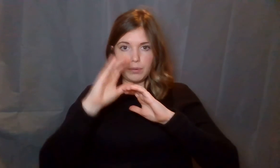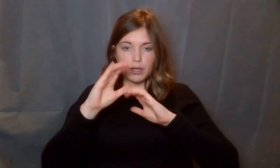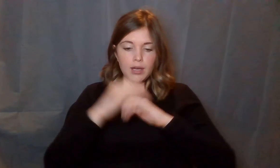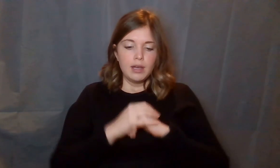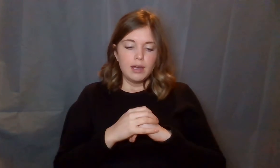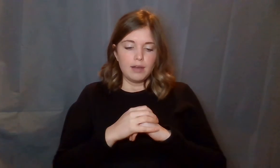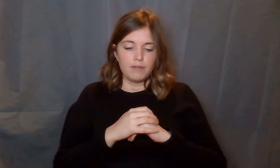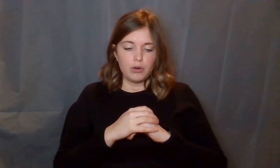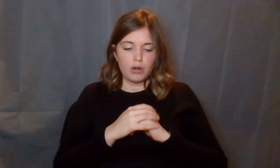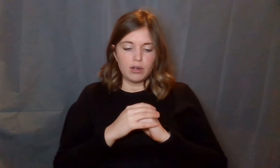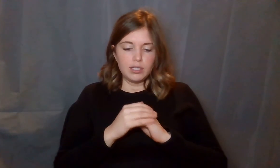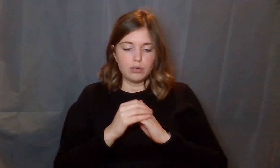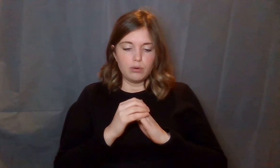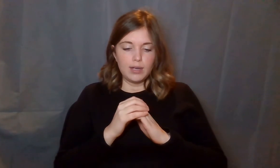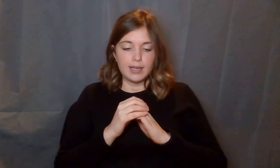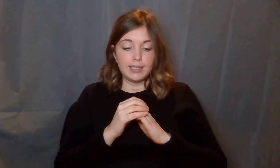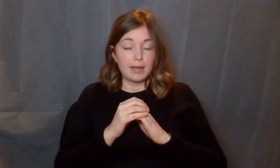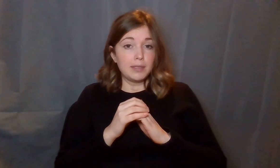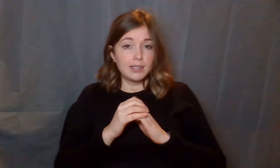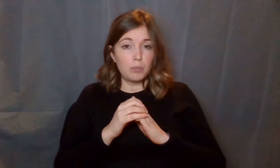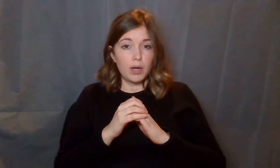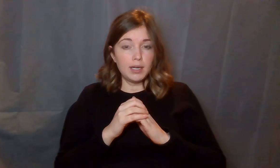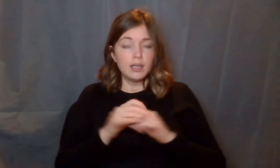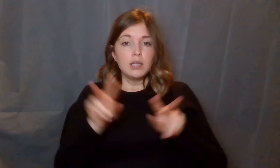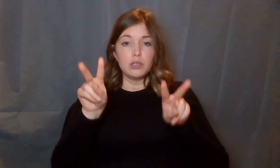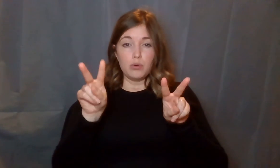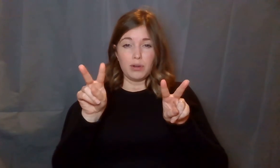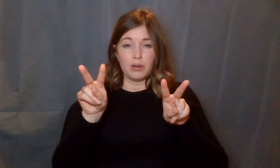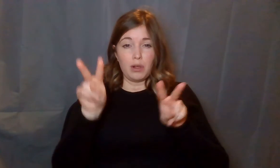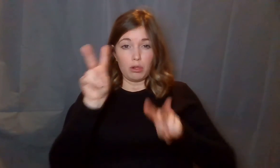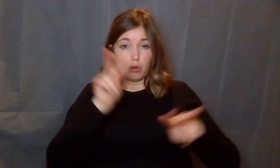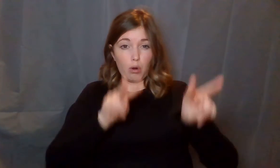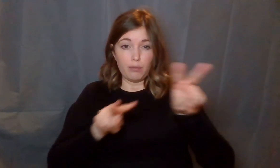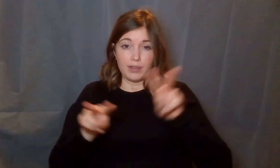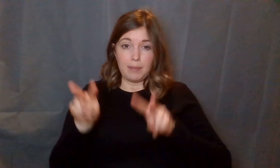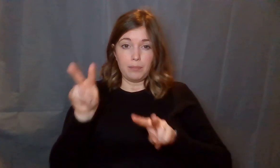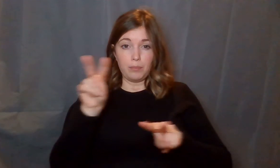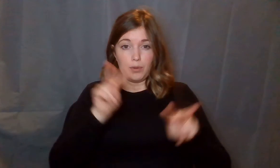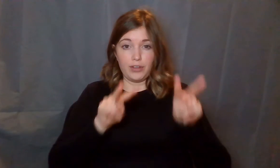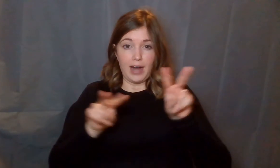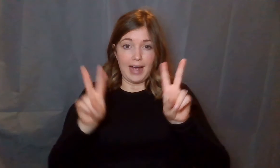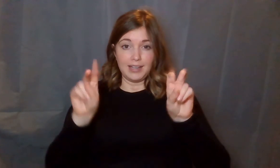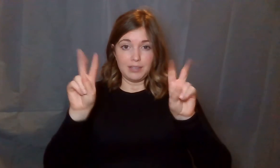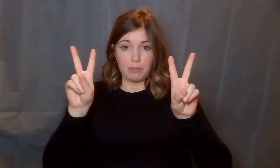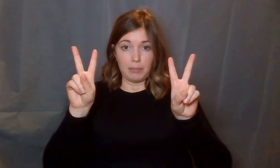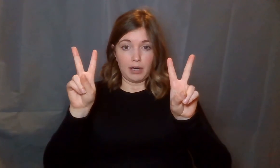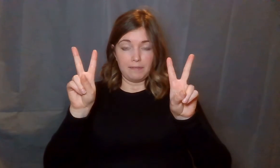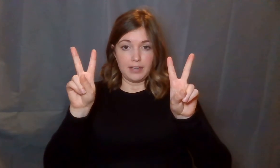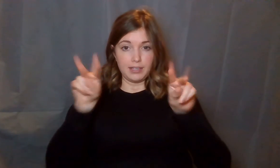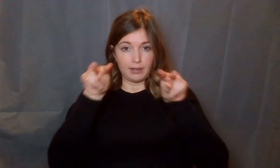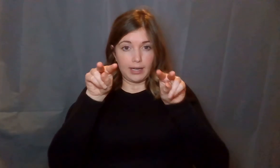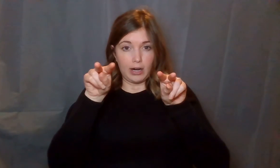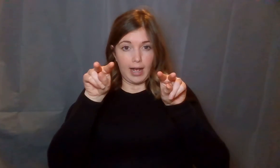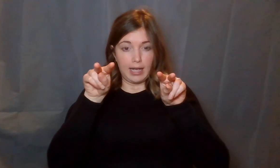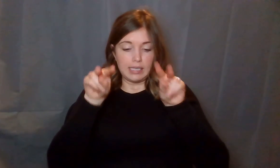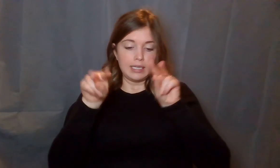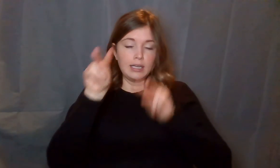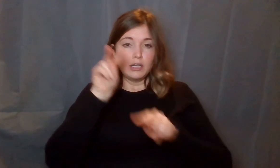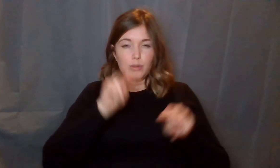book. If you're going to examine someone, you could look over them with your eyes. Remember, our V's are like our eyes. You